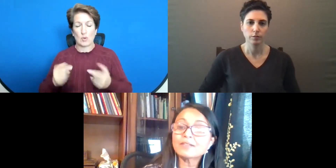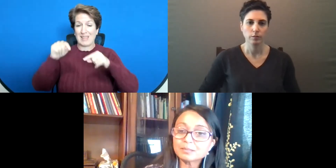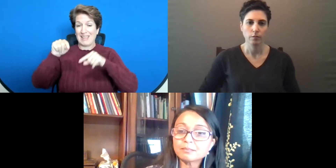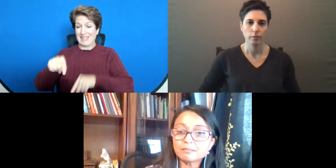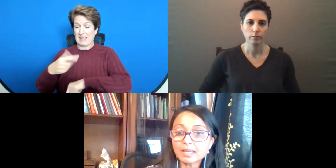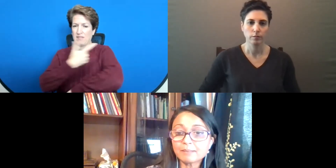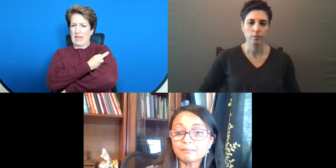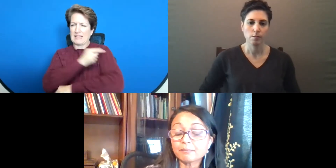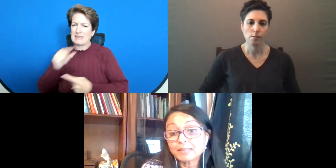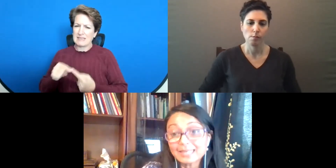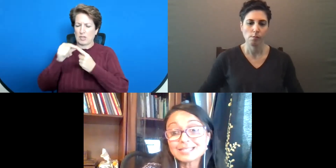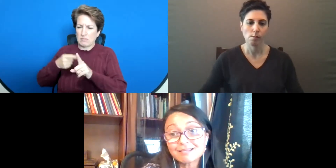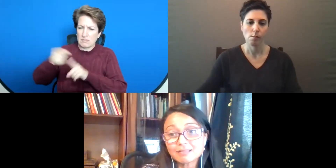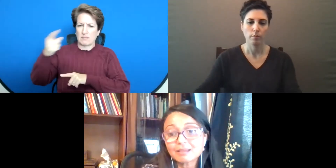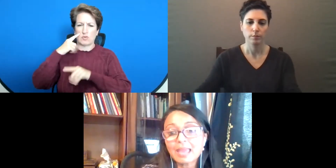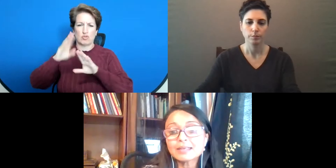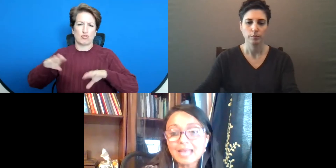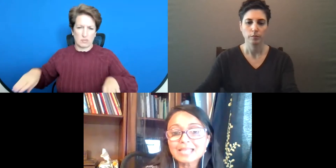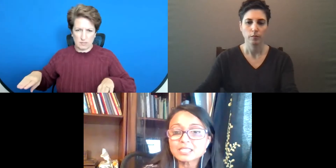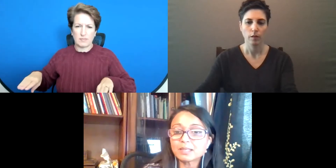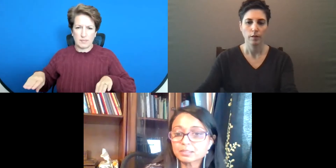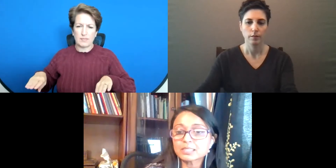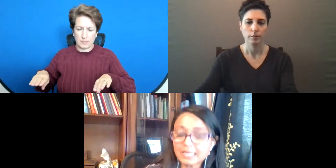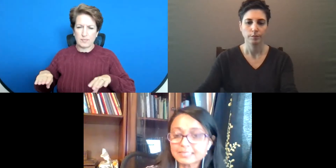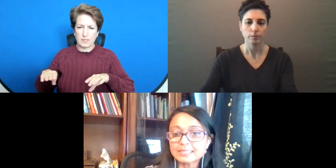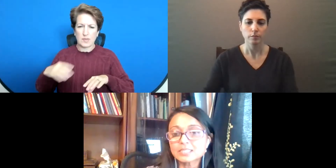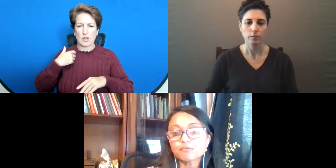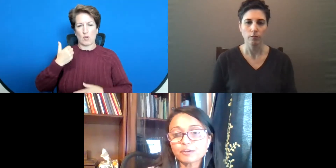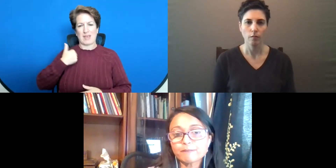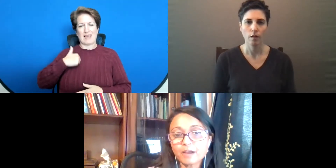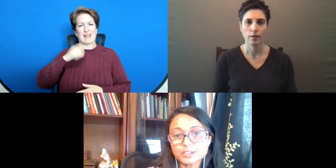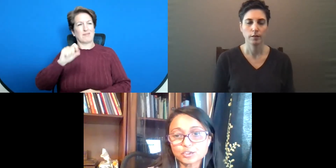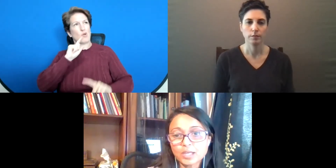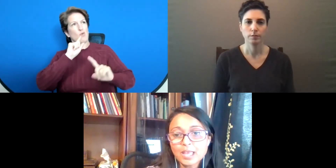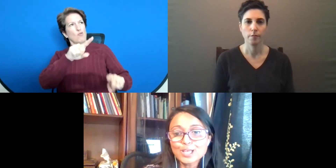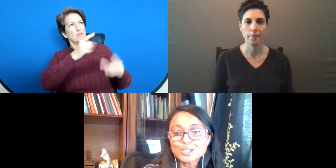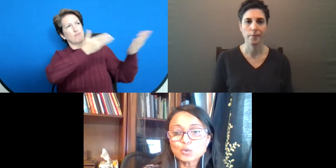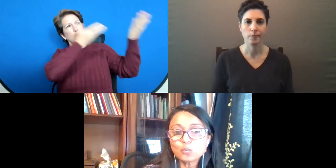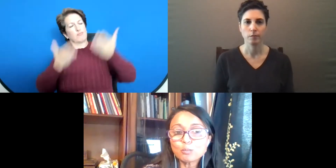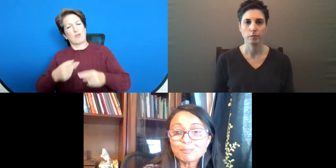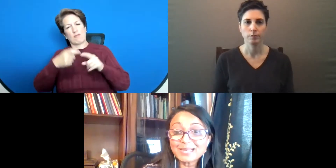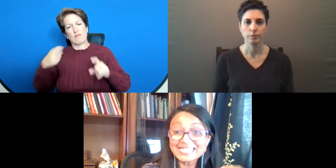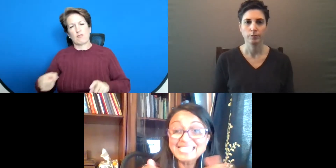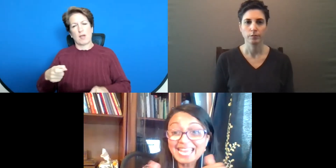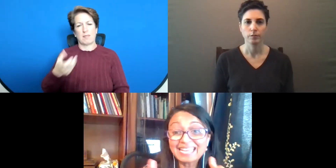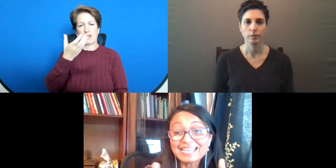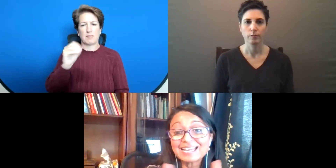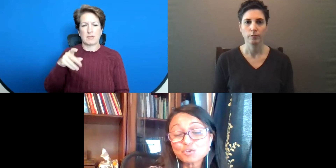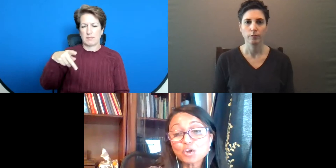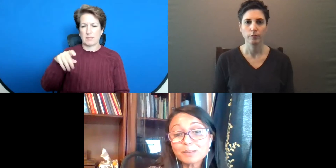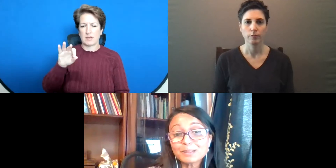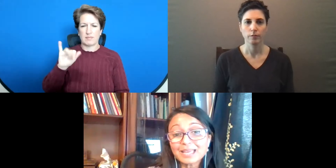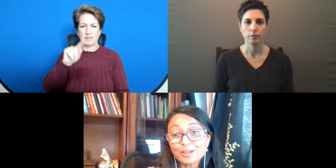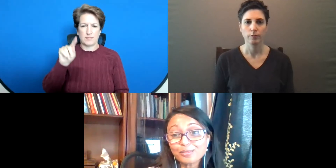vaccine, and so we have to get it. Canada has to be able to get it sent from Pfizer. So, but